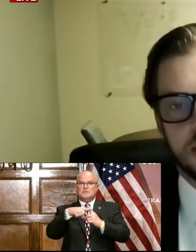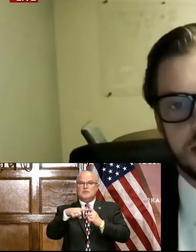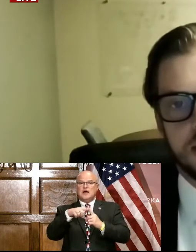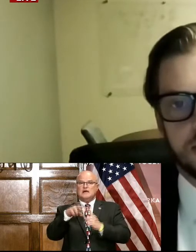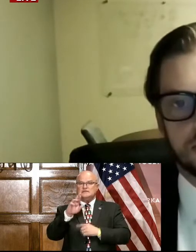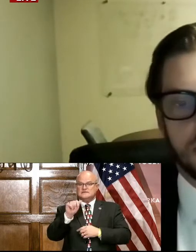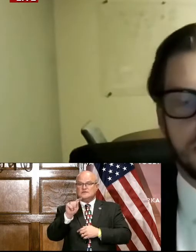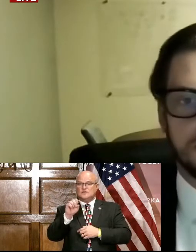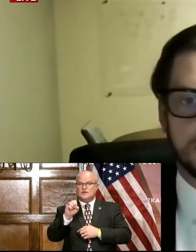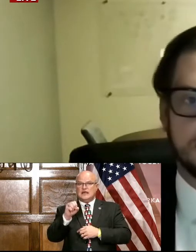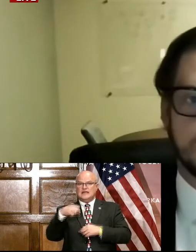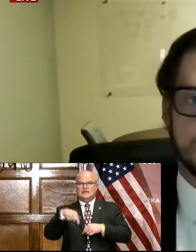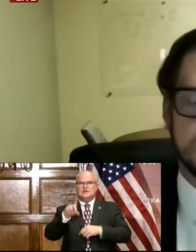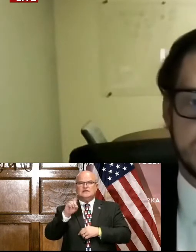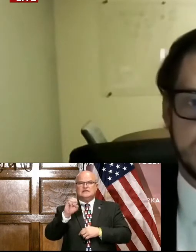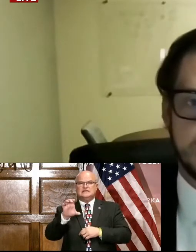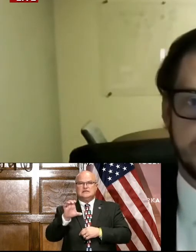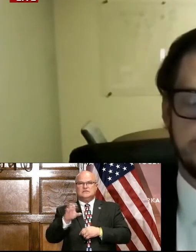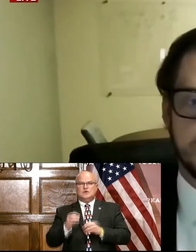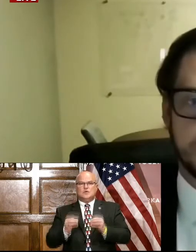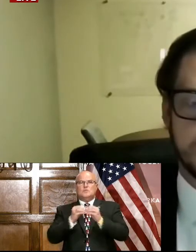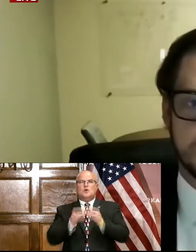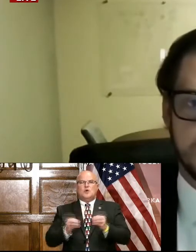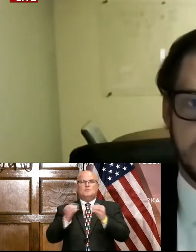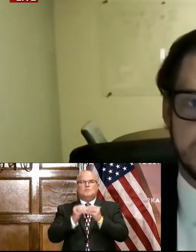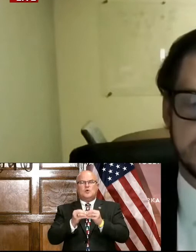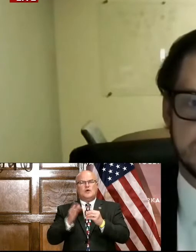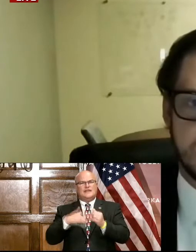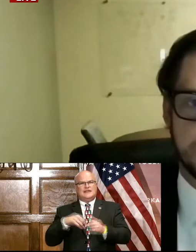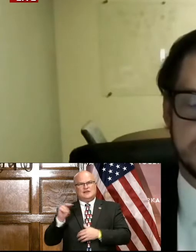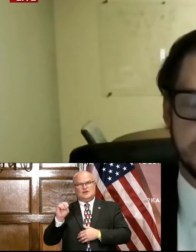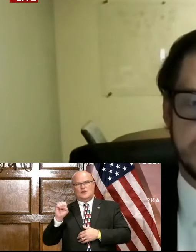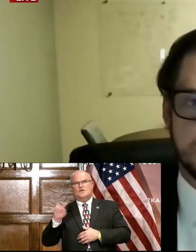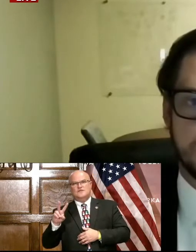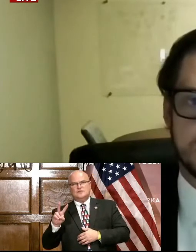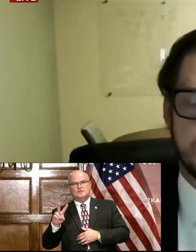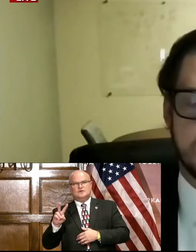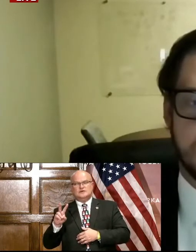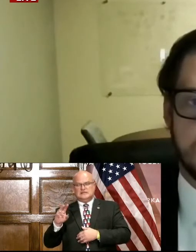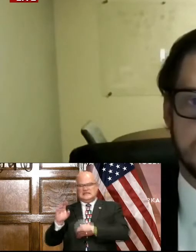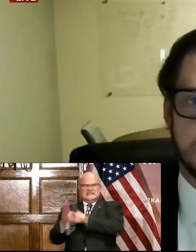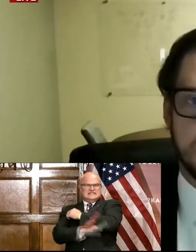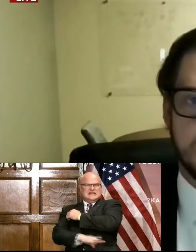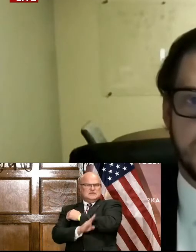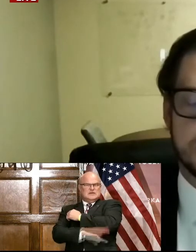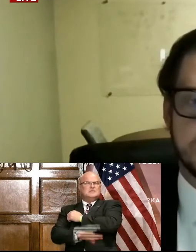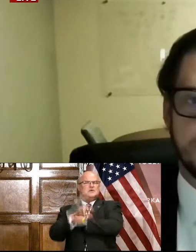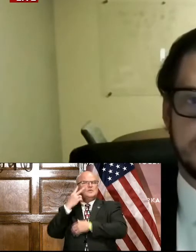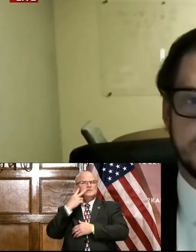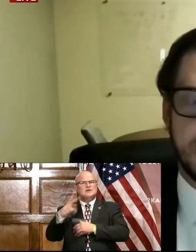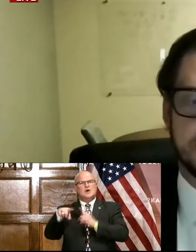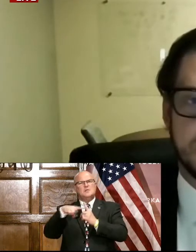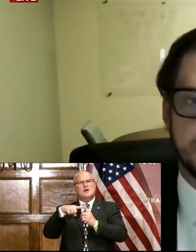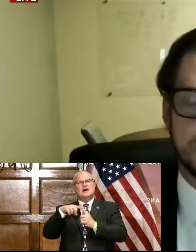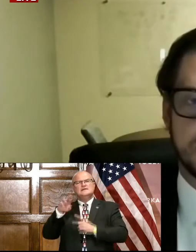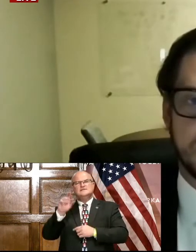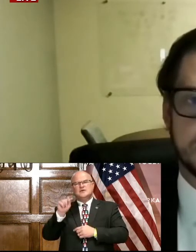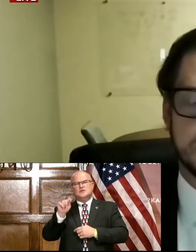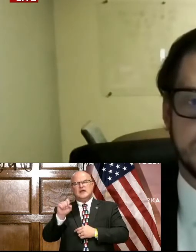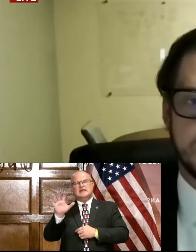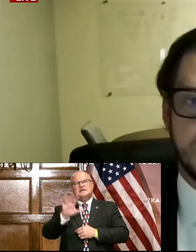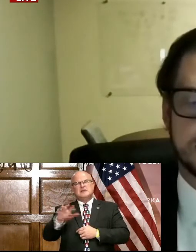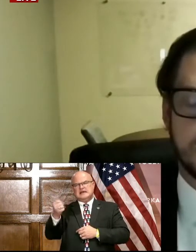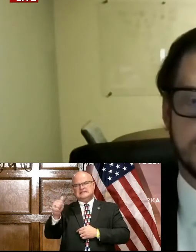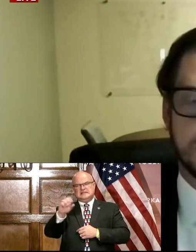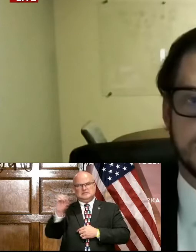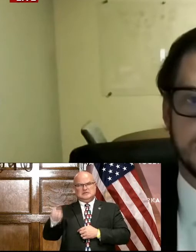December grow over even what we've seen in November. As an example, in September, we saw a positive rate of about 10%.